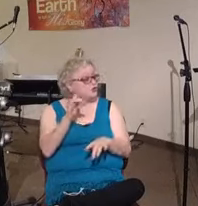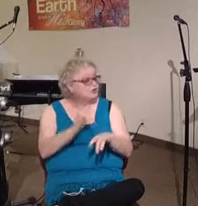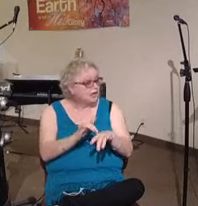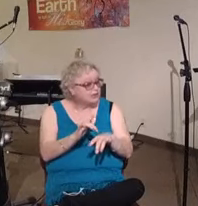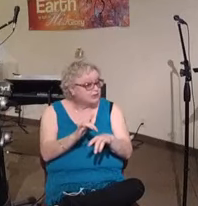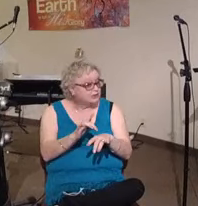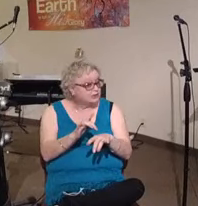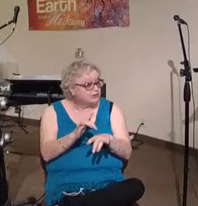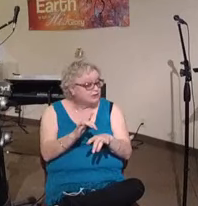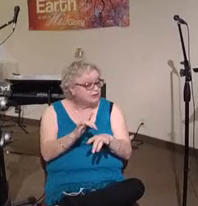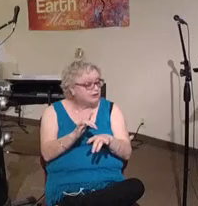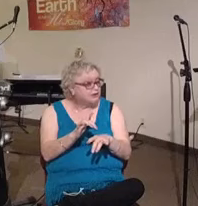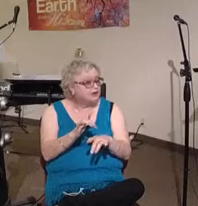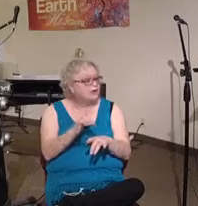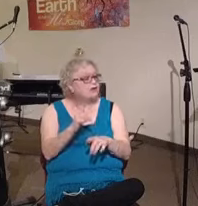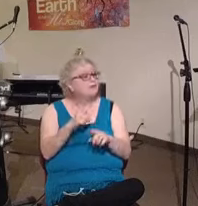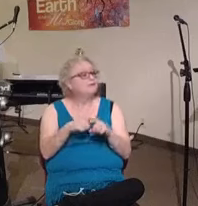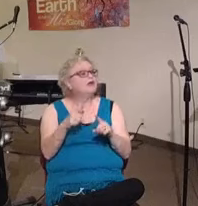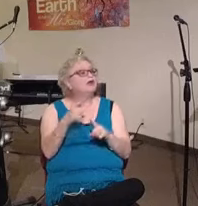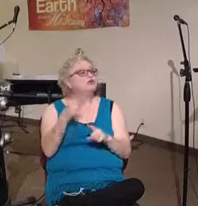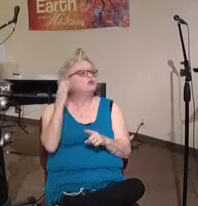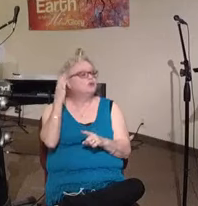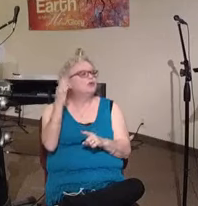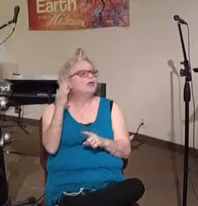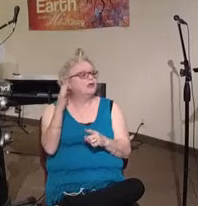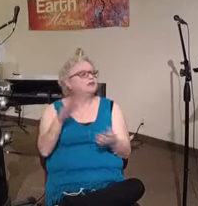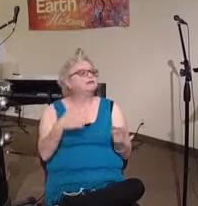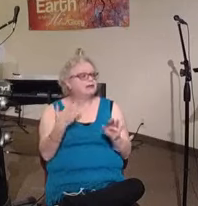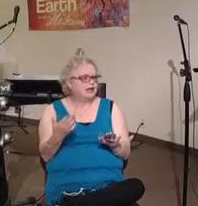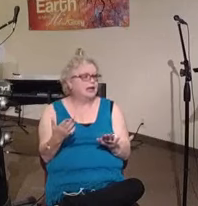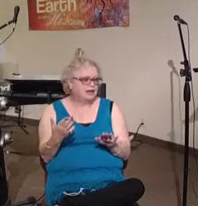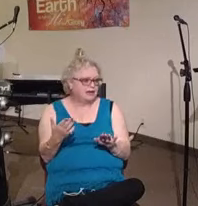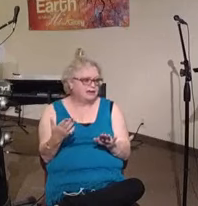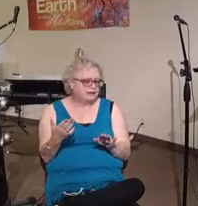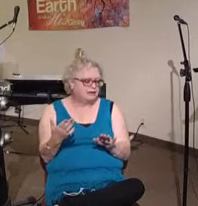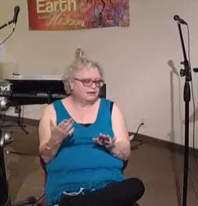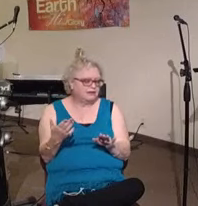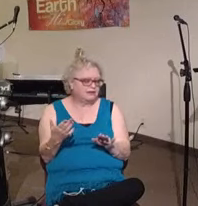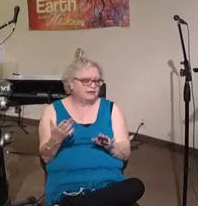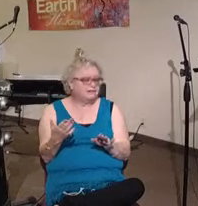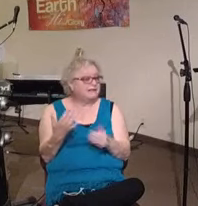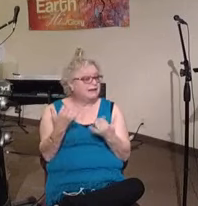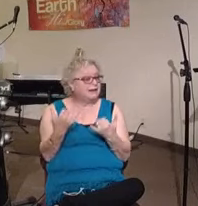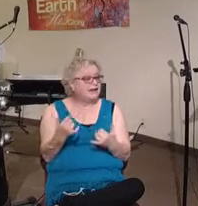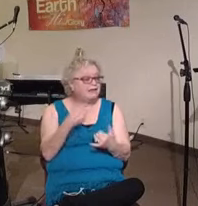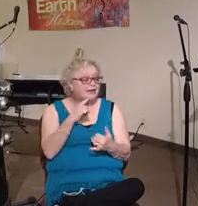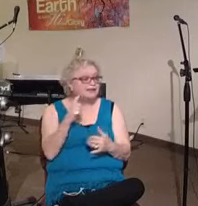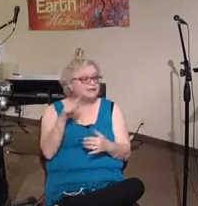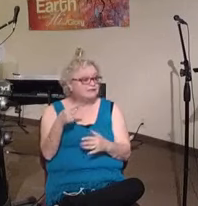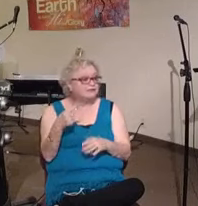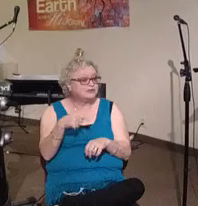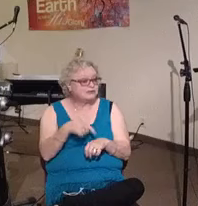it, lest you die.